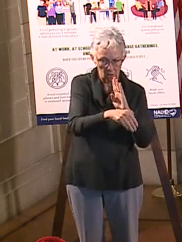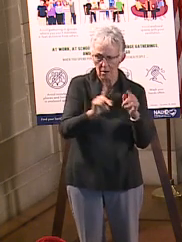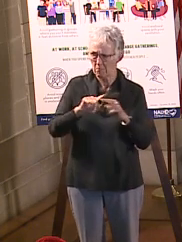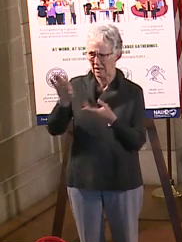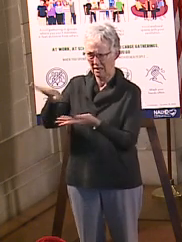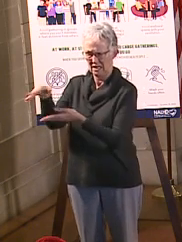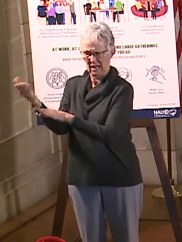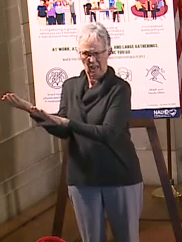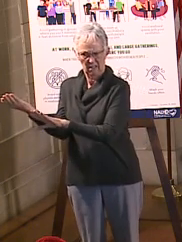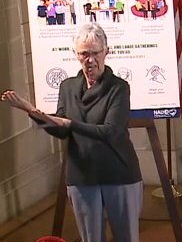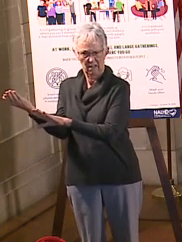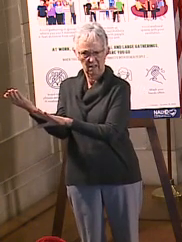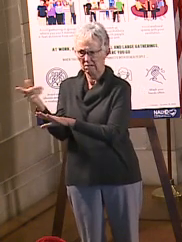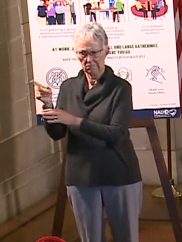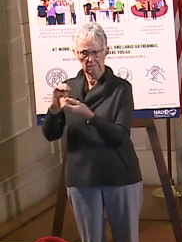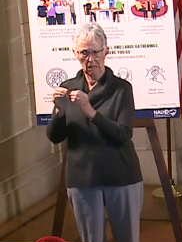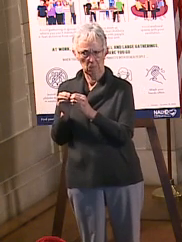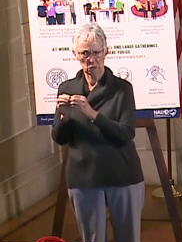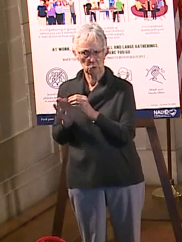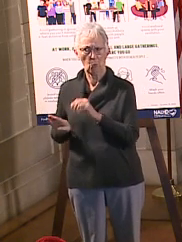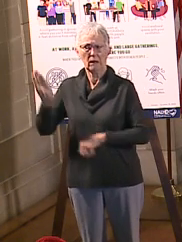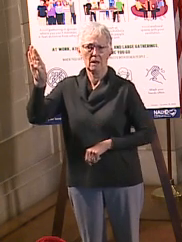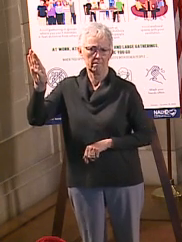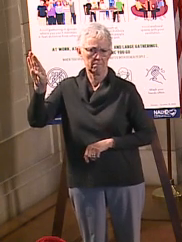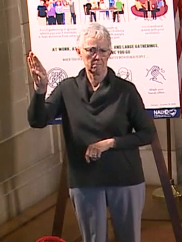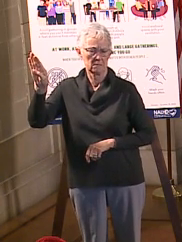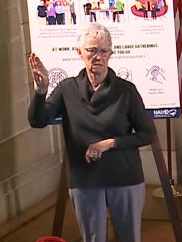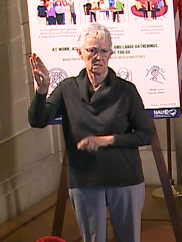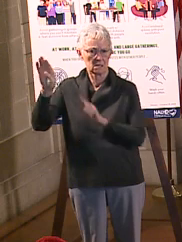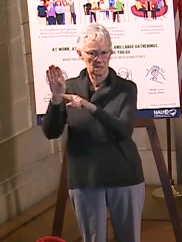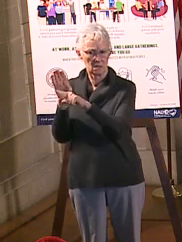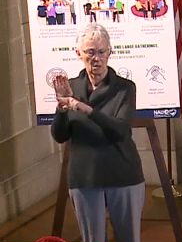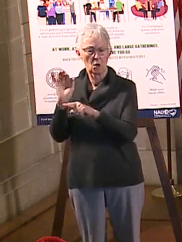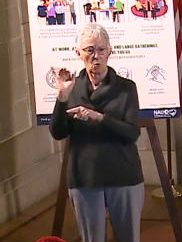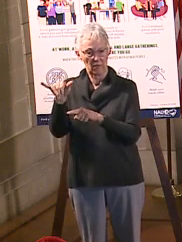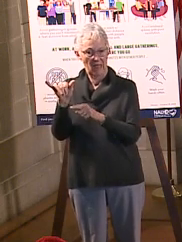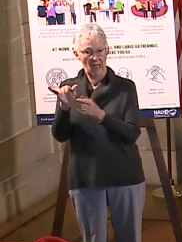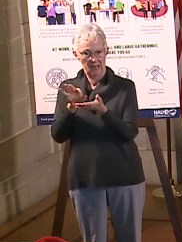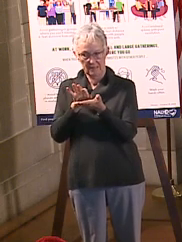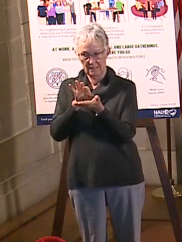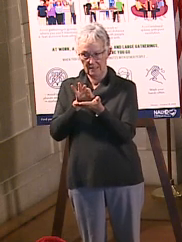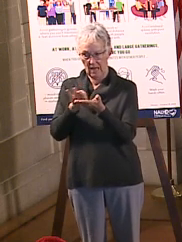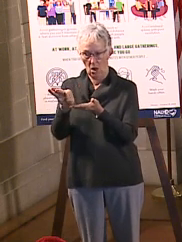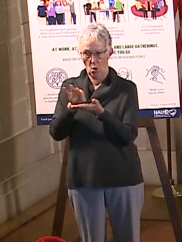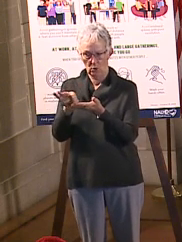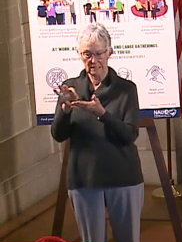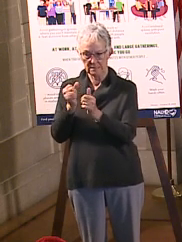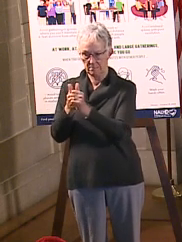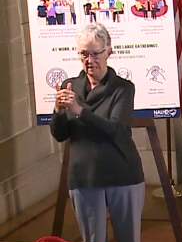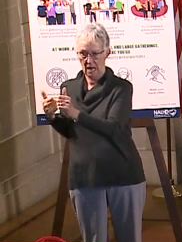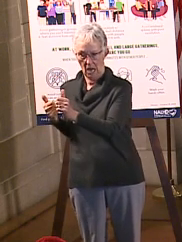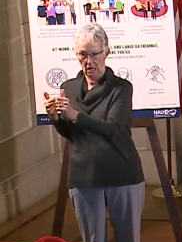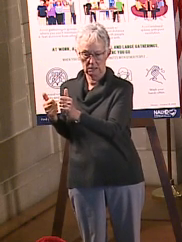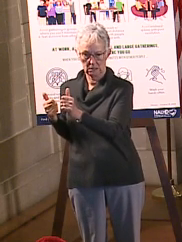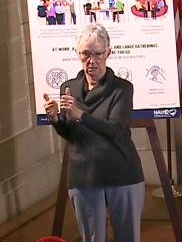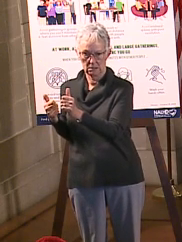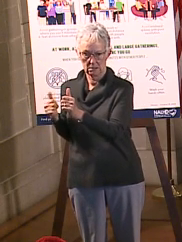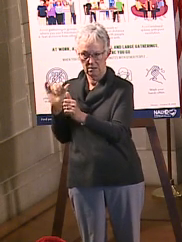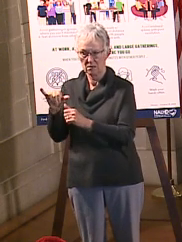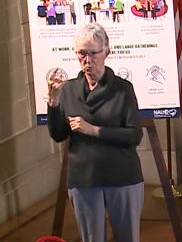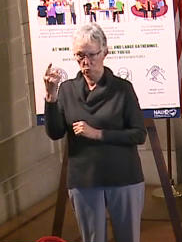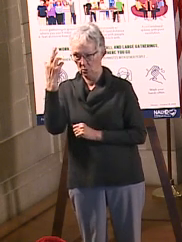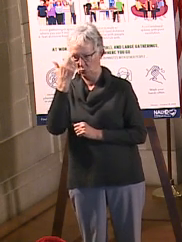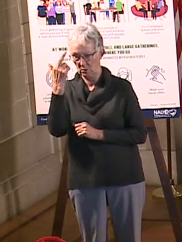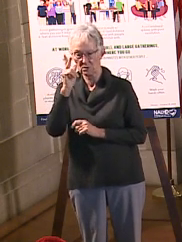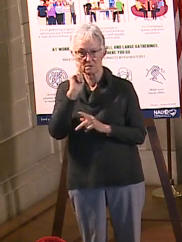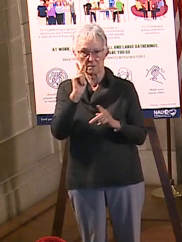to lag behind, for example, hospitalizations. And so I would say that's one of the reasons. And